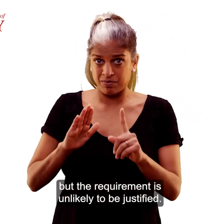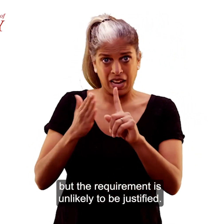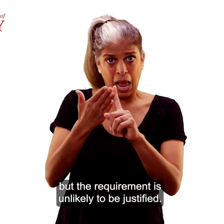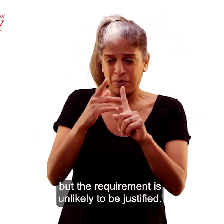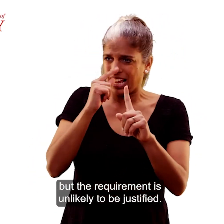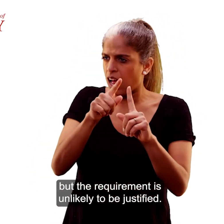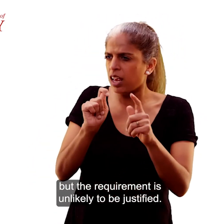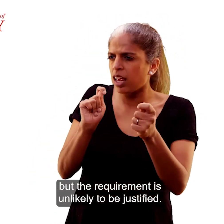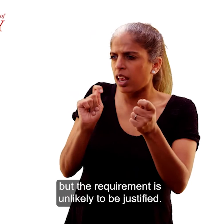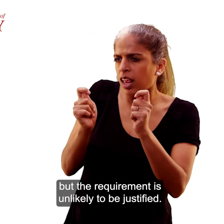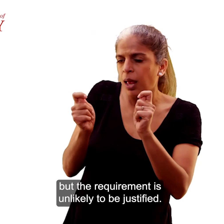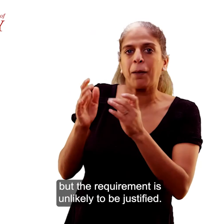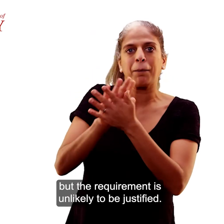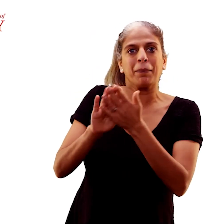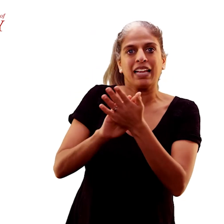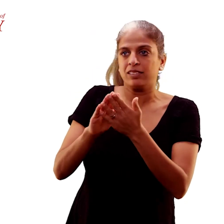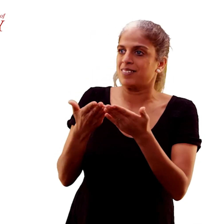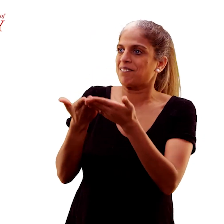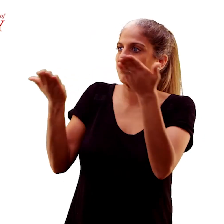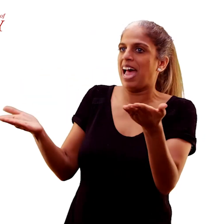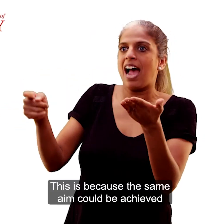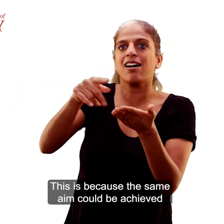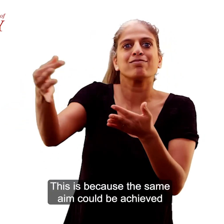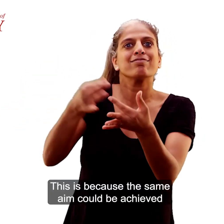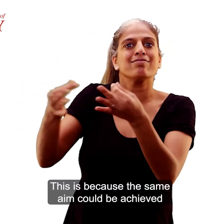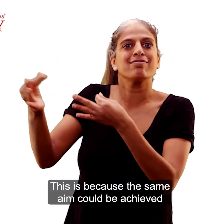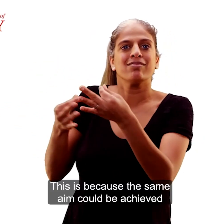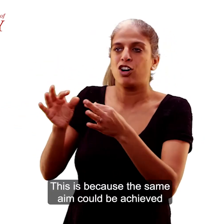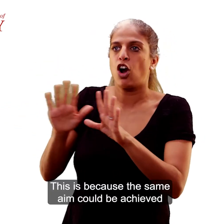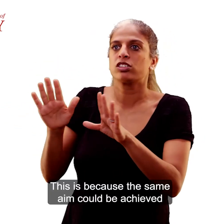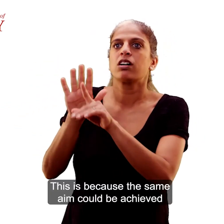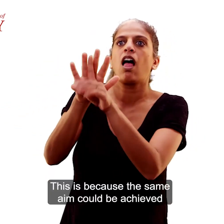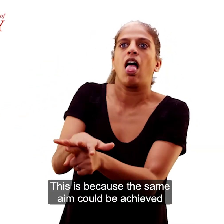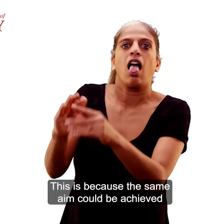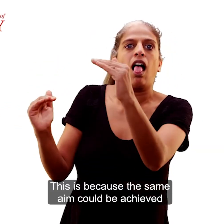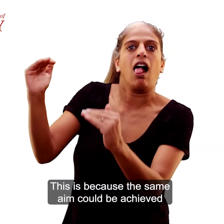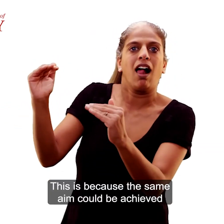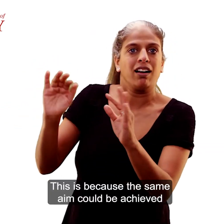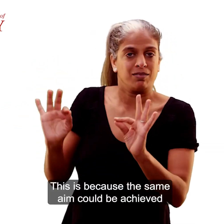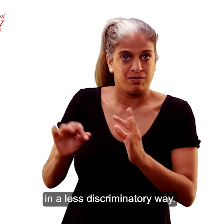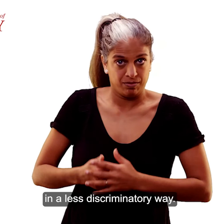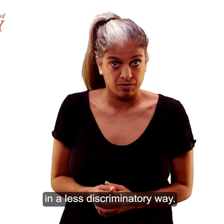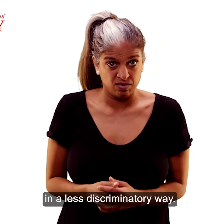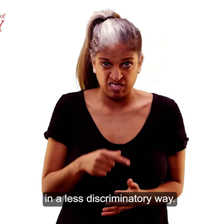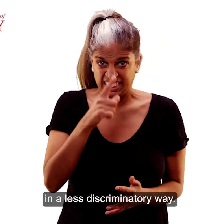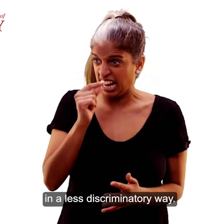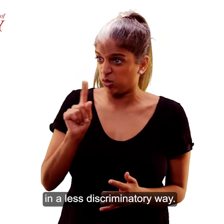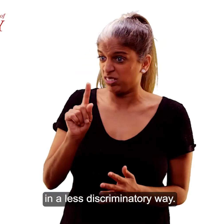is unlikely to be justified. This is because the same aim could be achieved in a less discriminatory